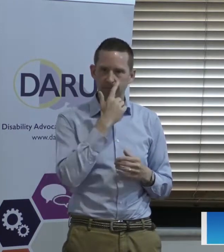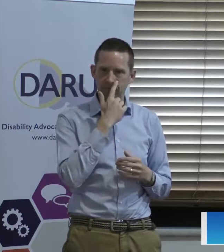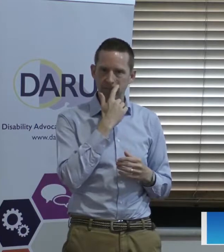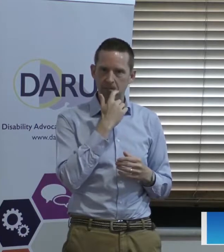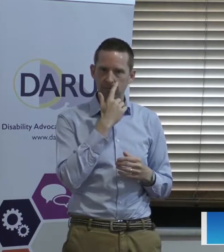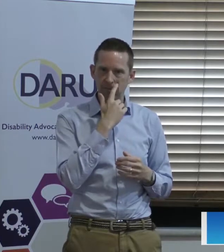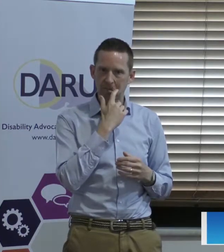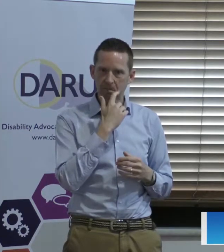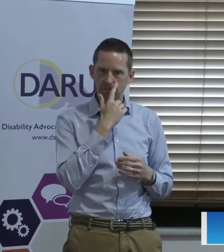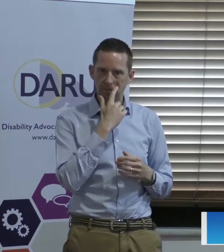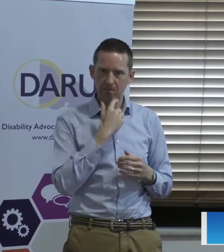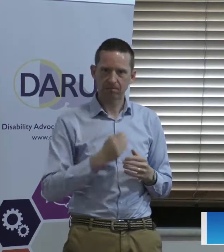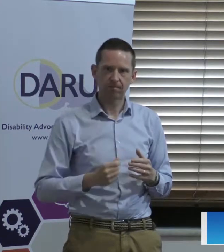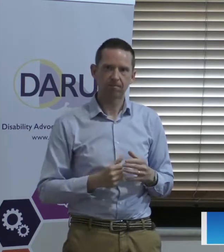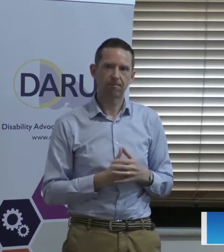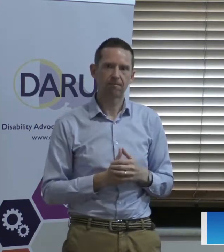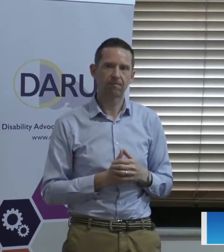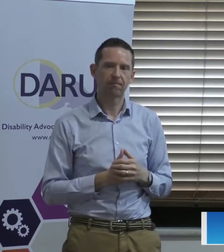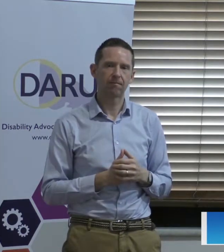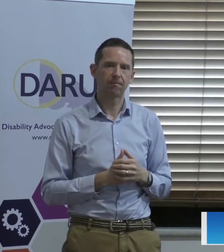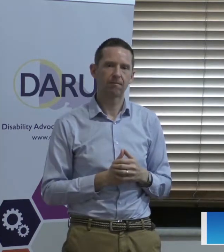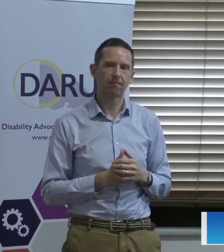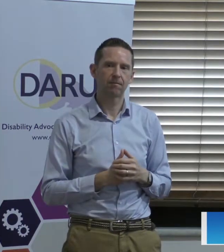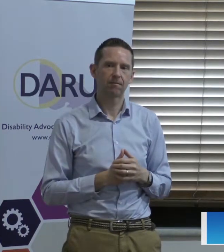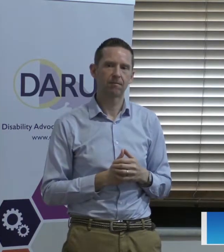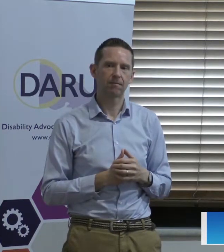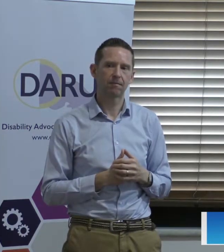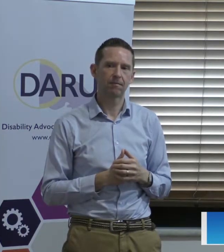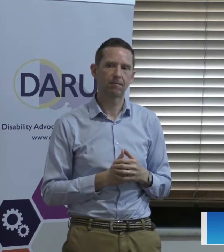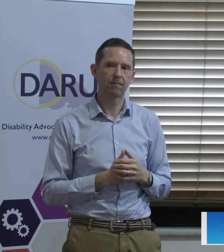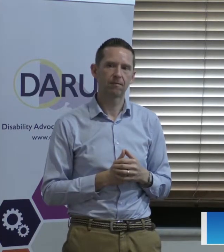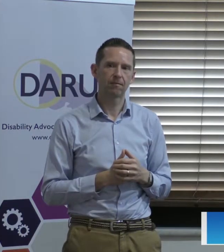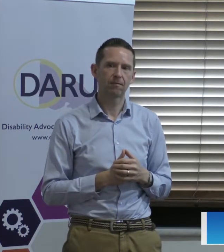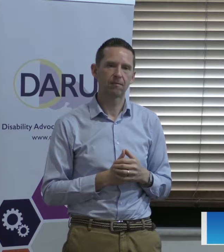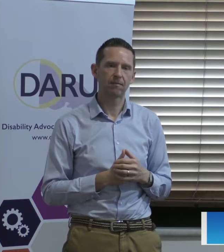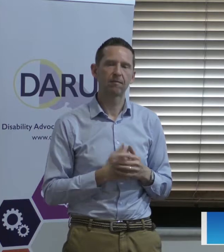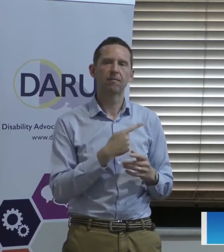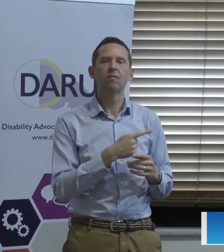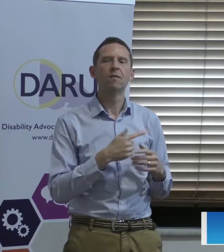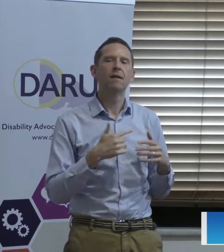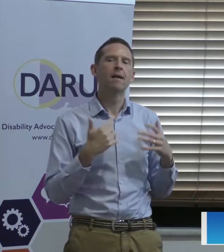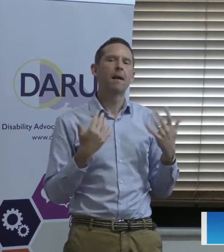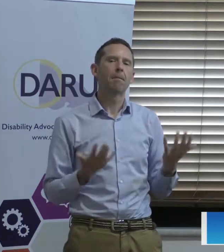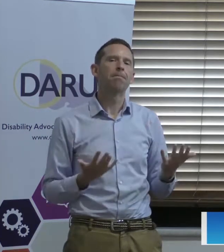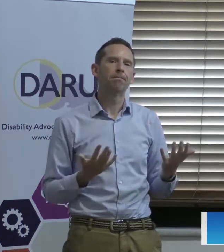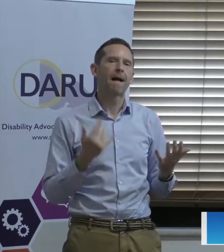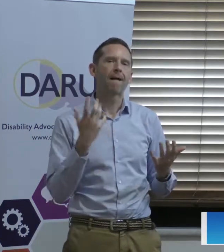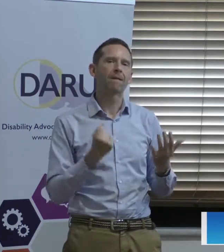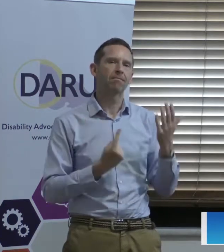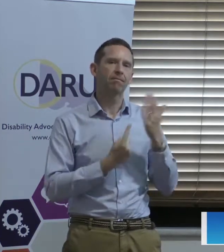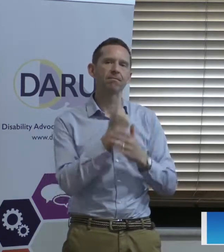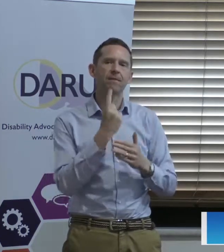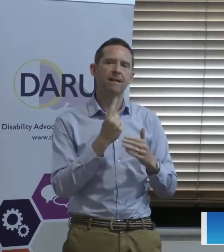in the few examples where there has been some really